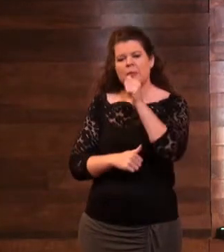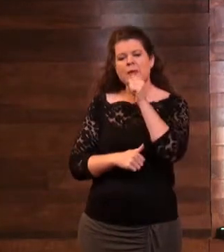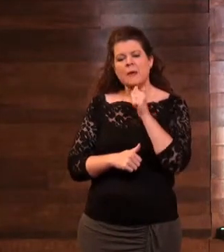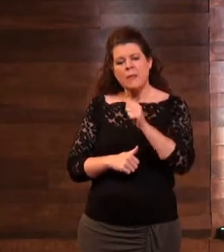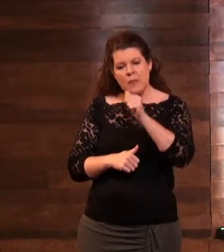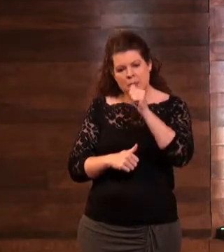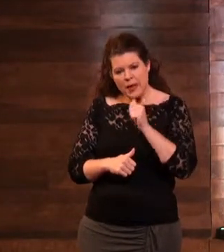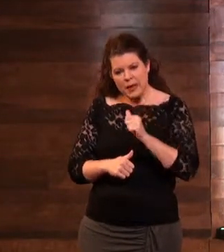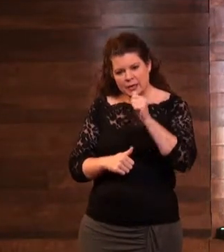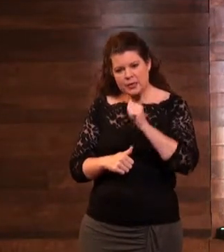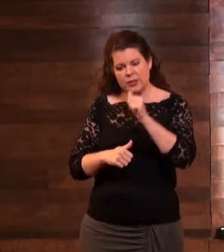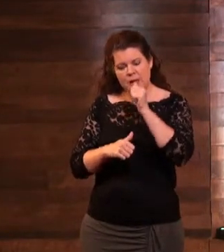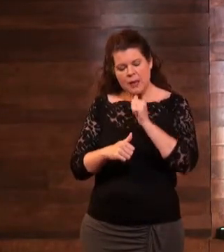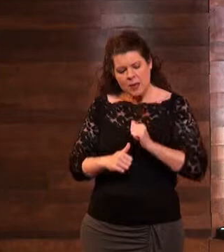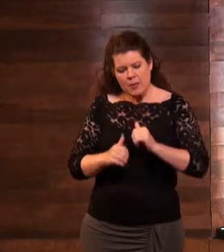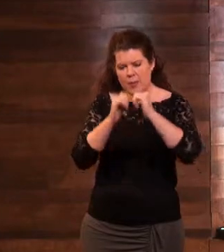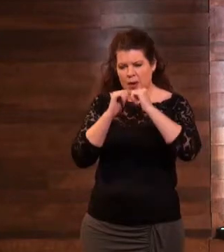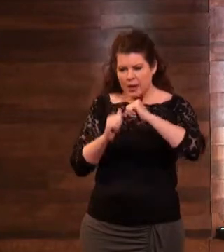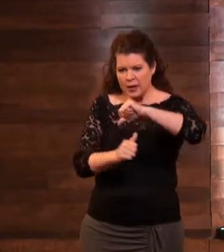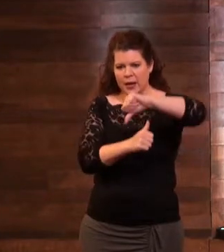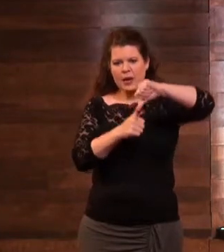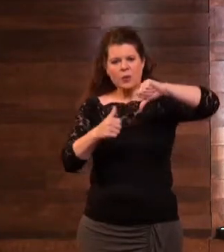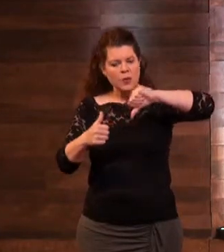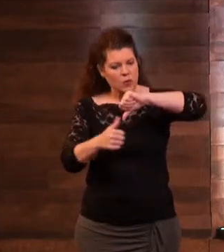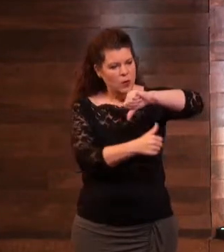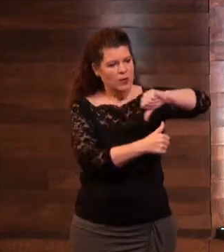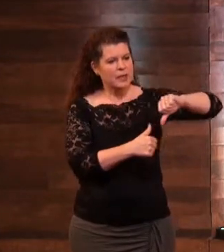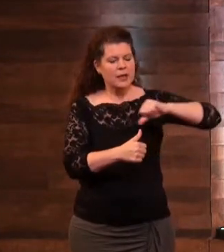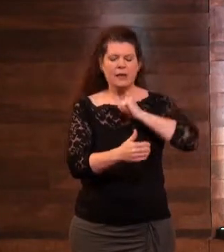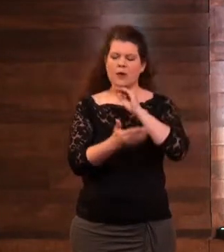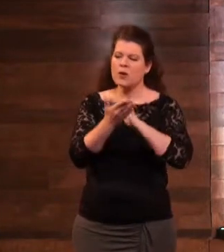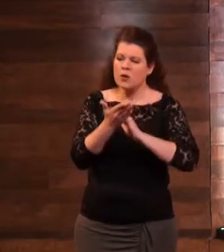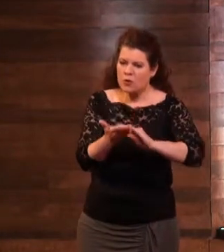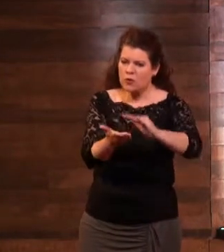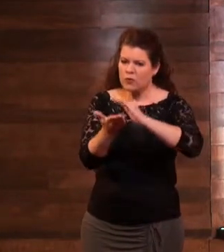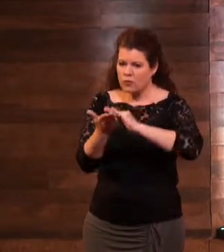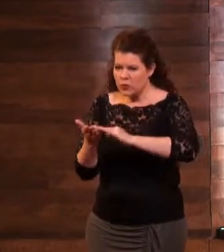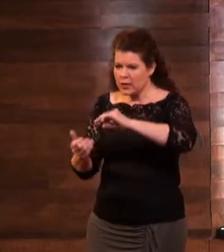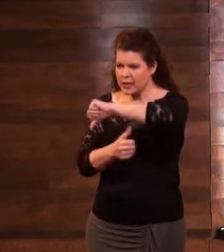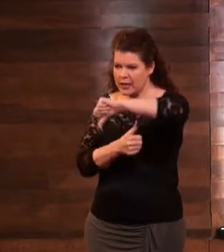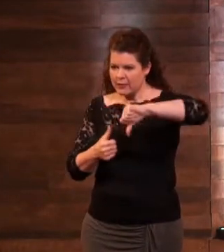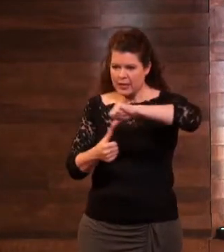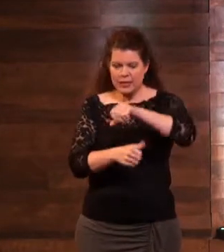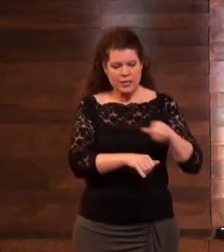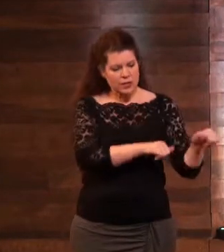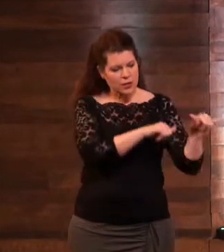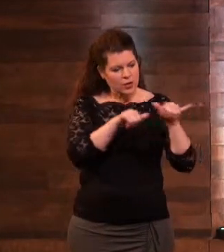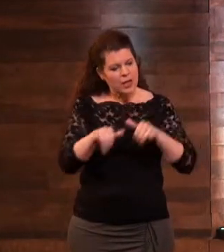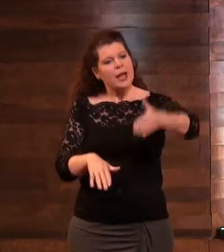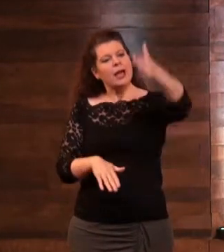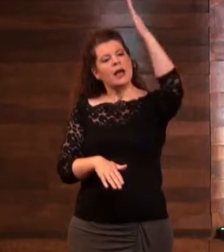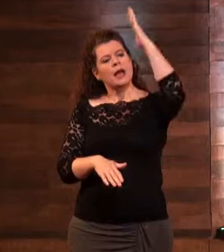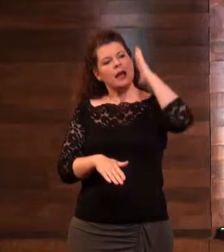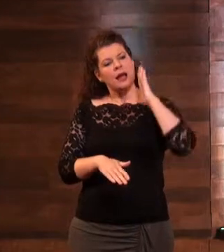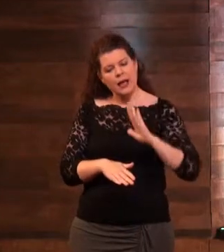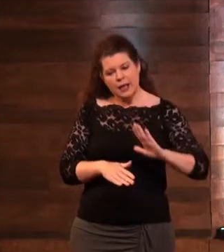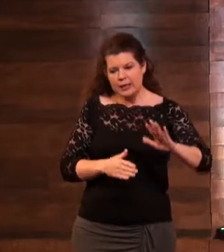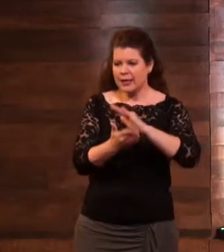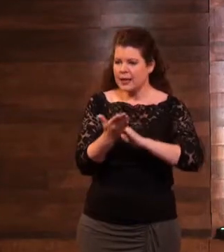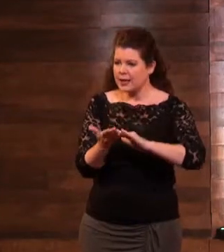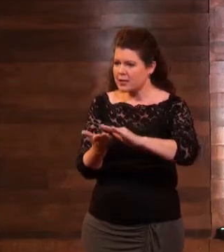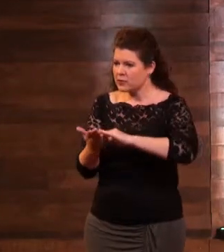another, and if one has a complaint against another, forgiving each other. As the Lord has forgiven you, so you also must